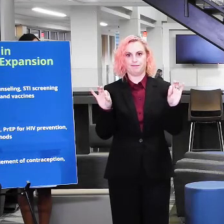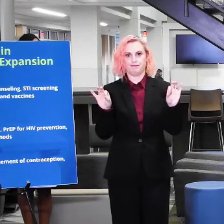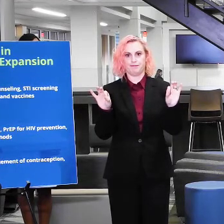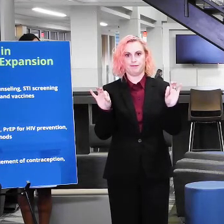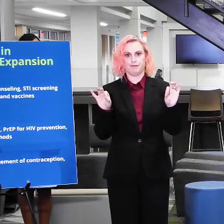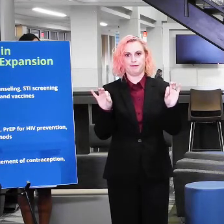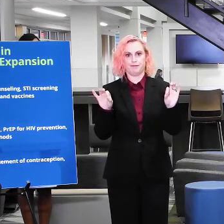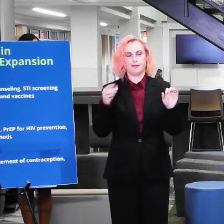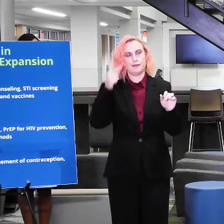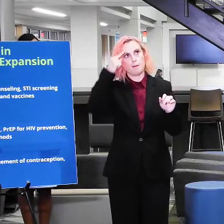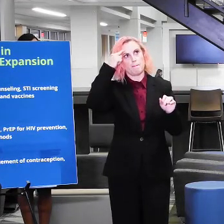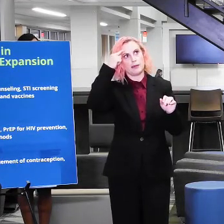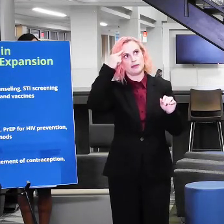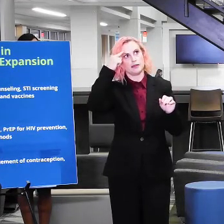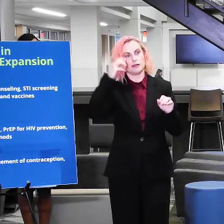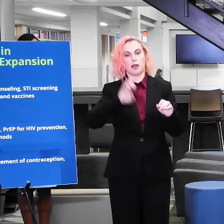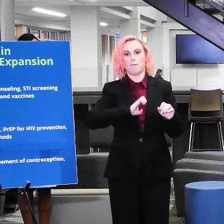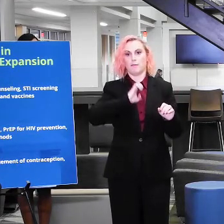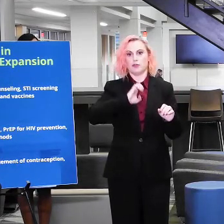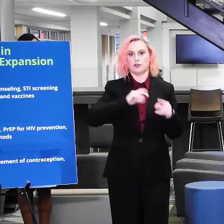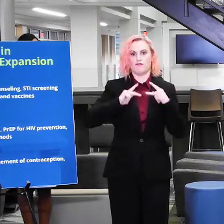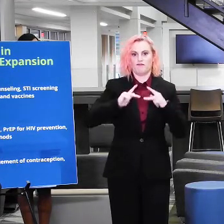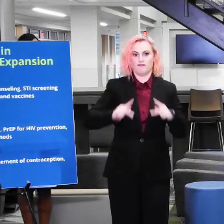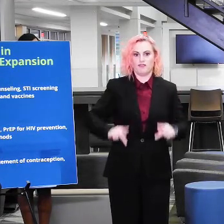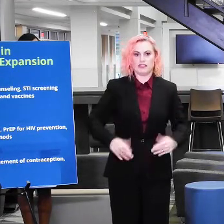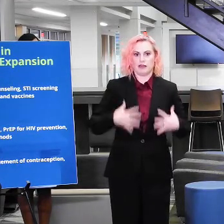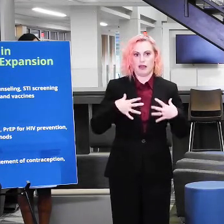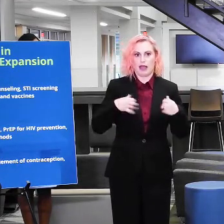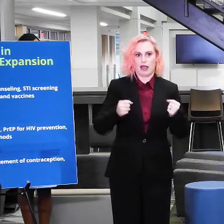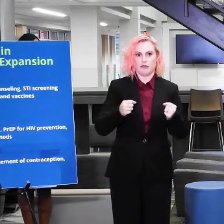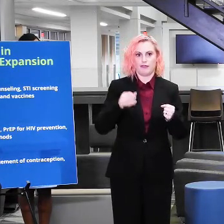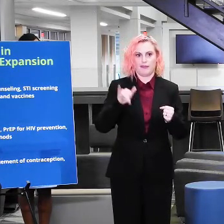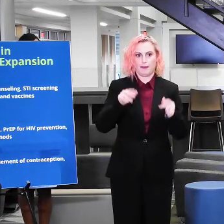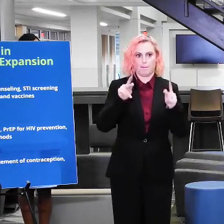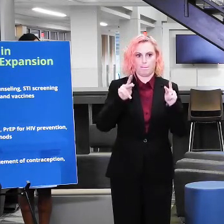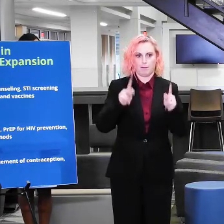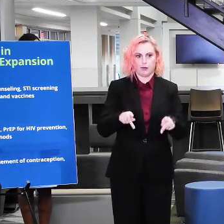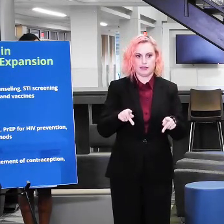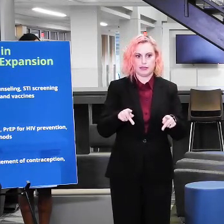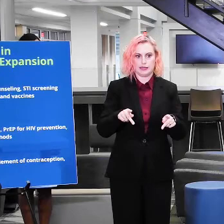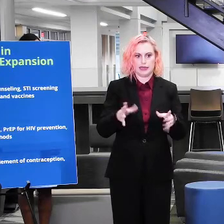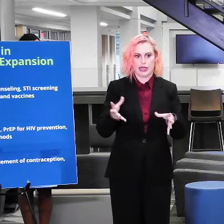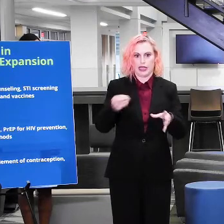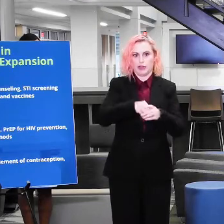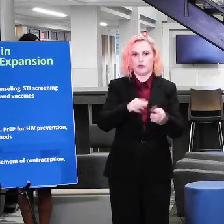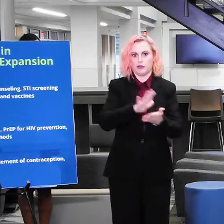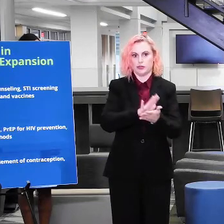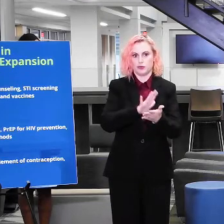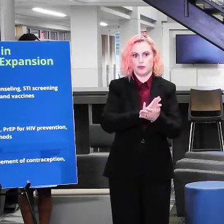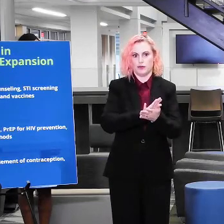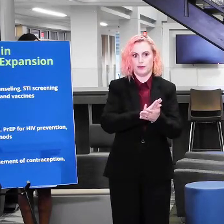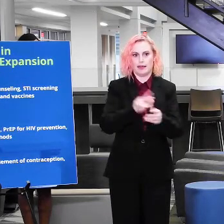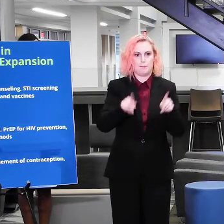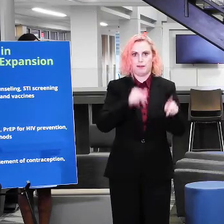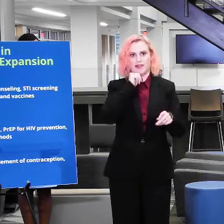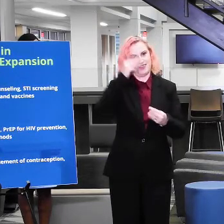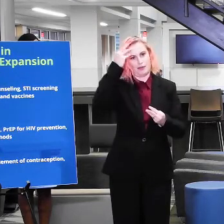The mental, emotional, and physical well-being of the individuals that make the school is neglected too